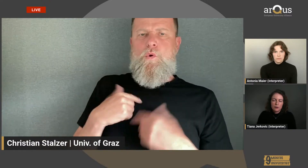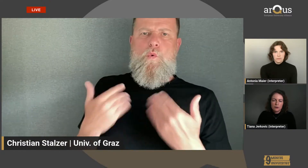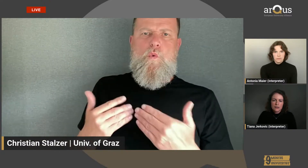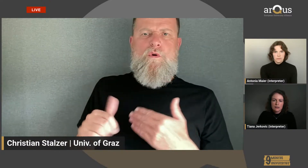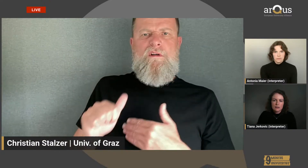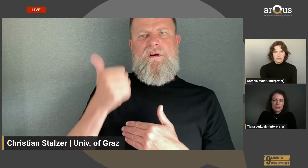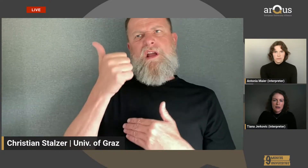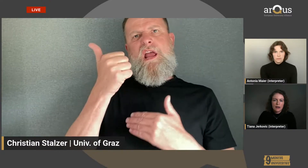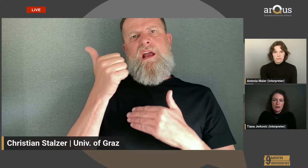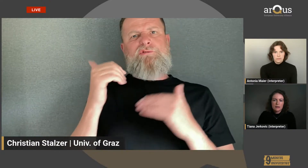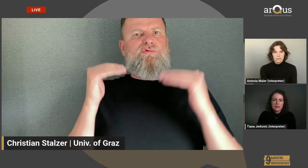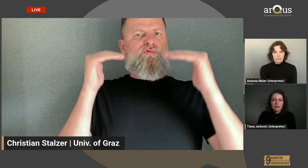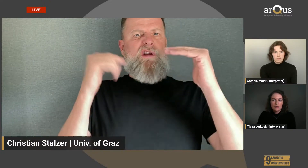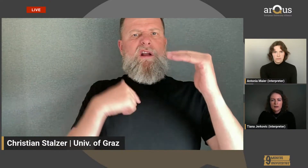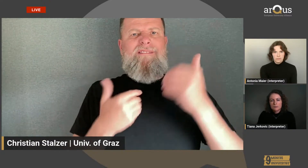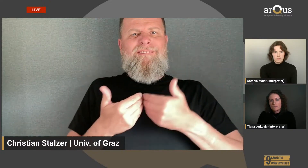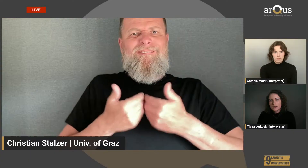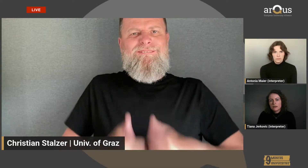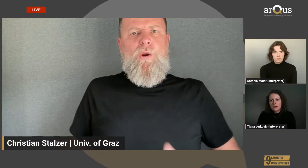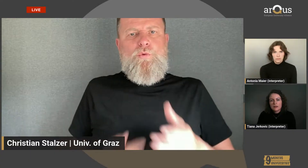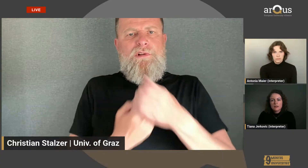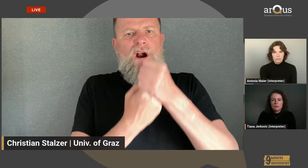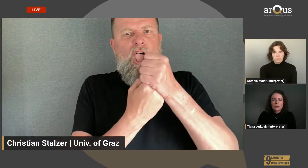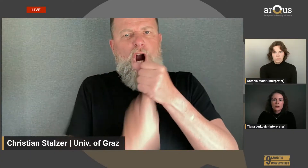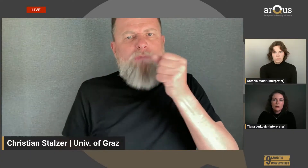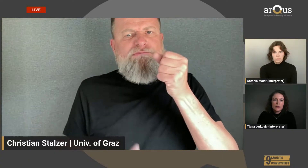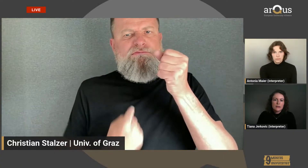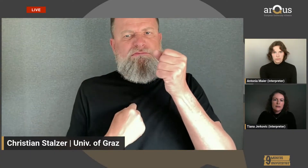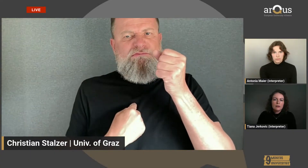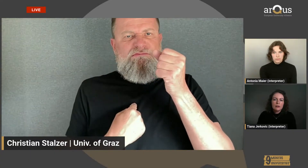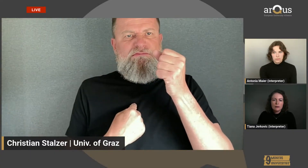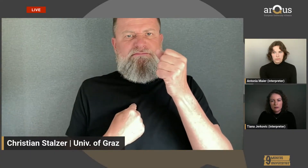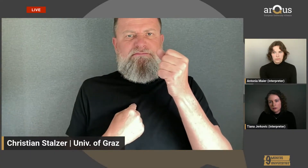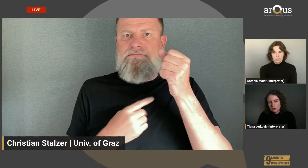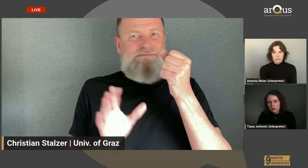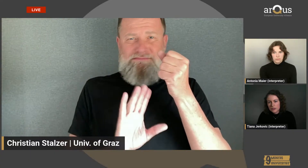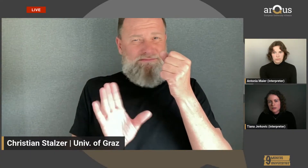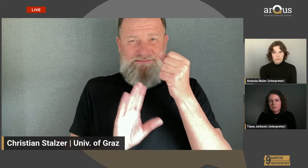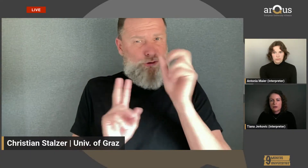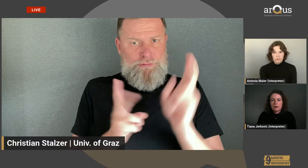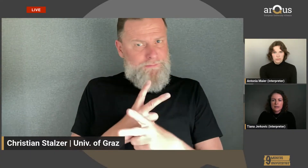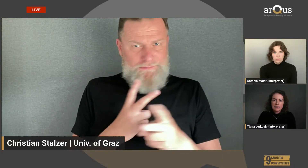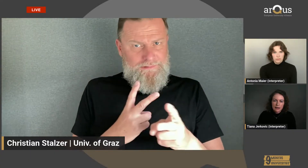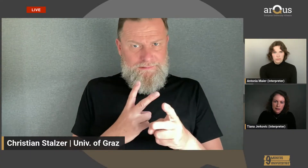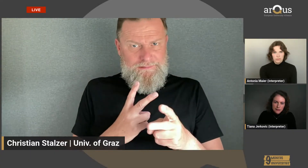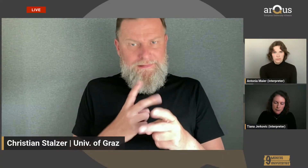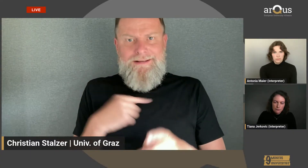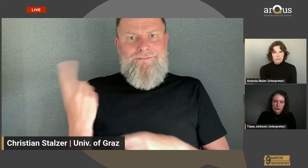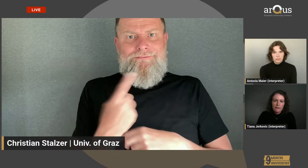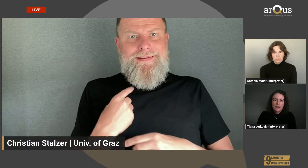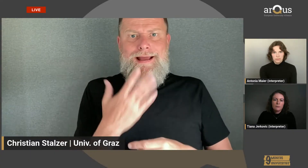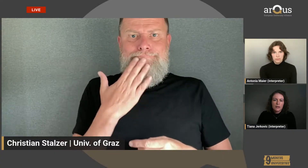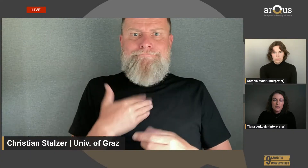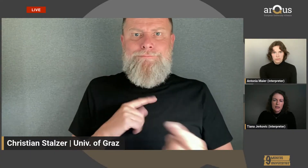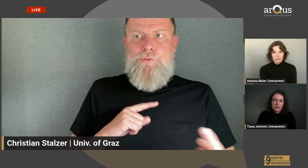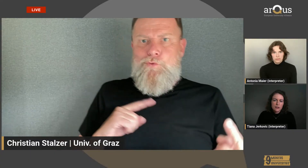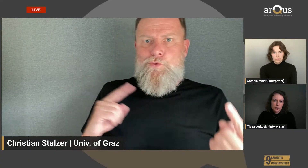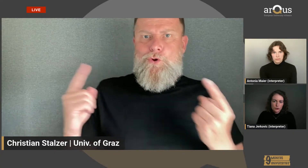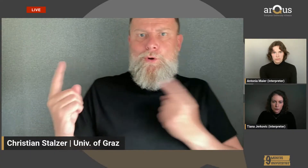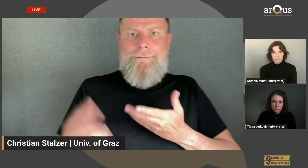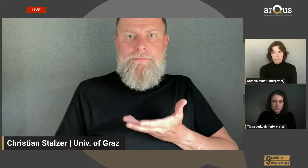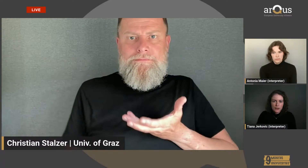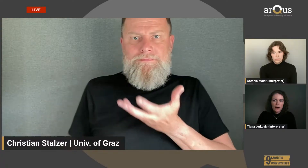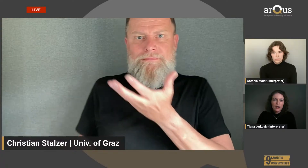deaf persons as not as someone who is losing something or is lacking something, because that is